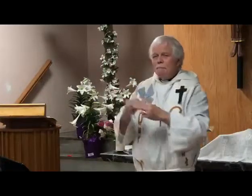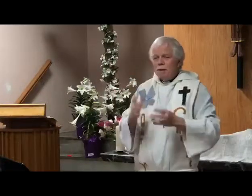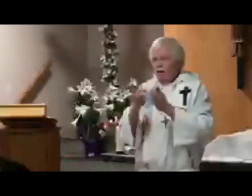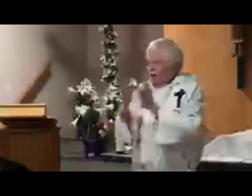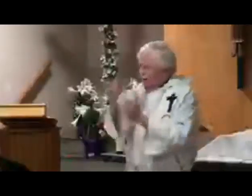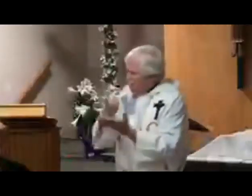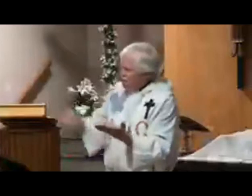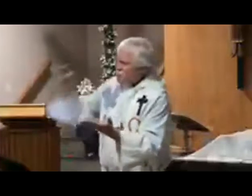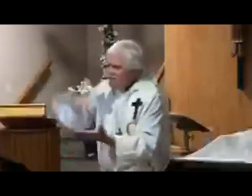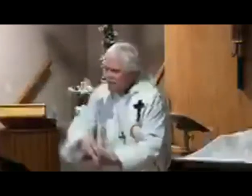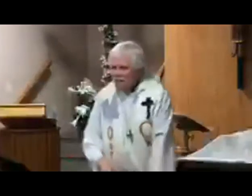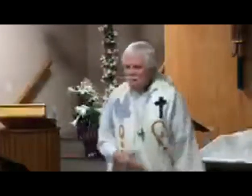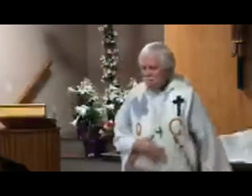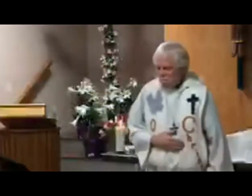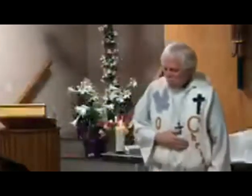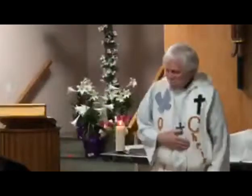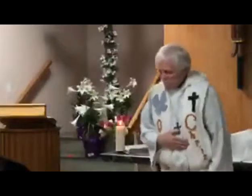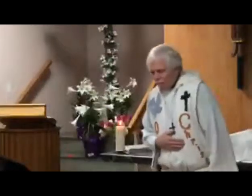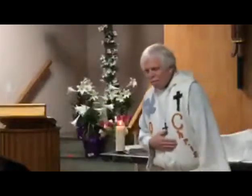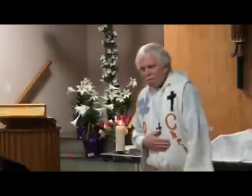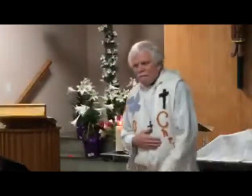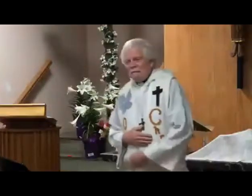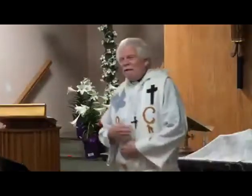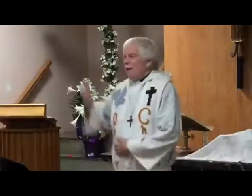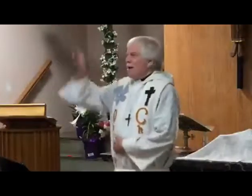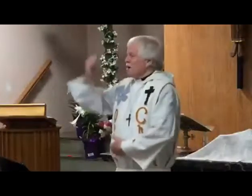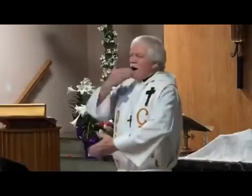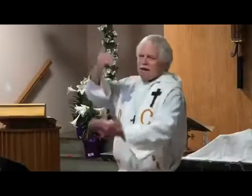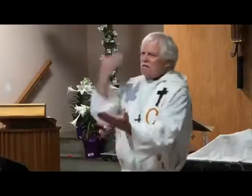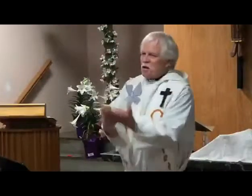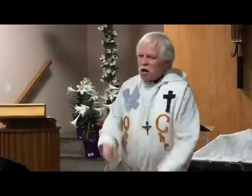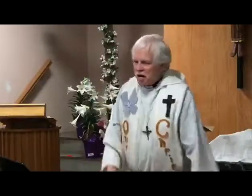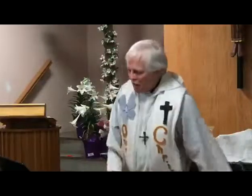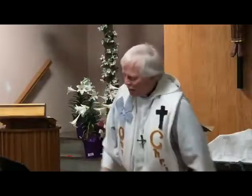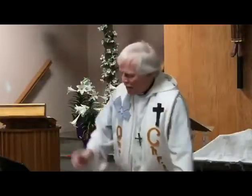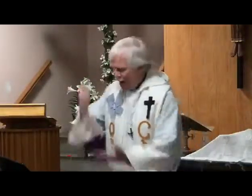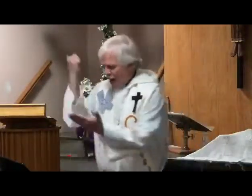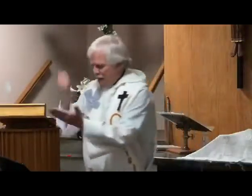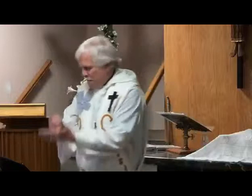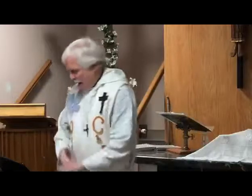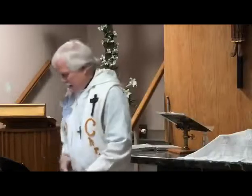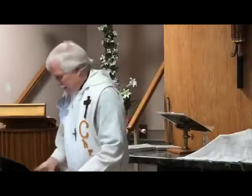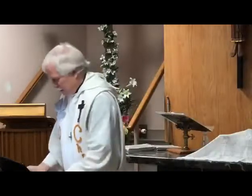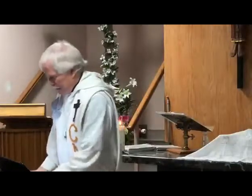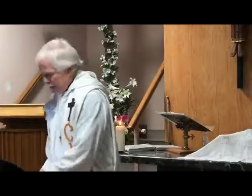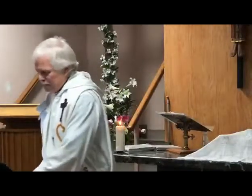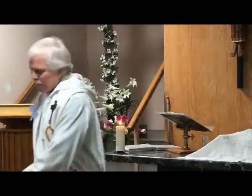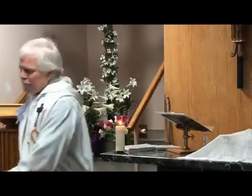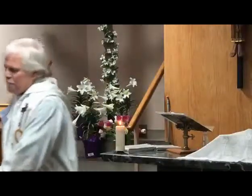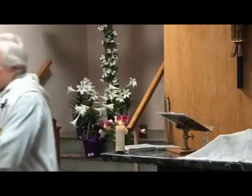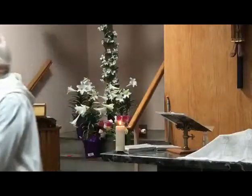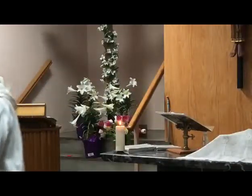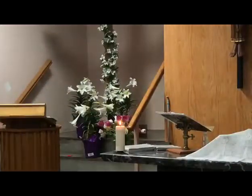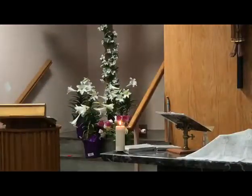name, amen. Jesus is risen. He is risen indeed. God is good. Amen.